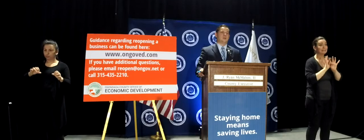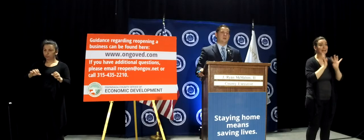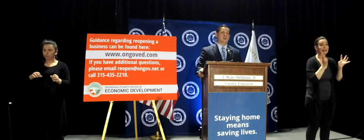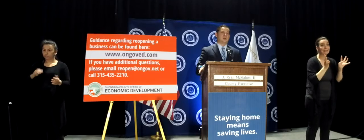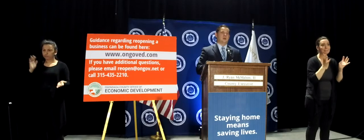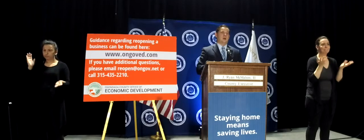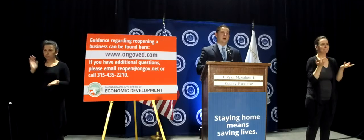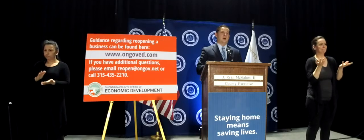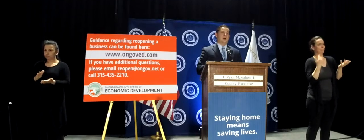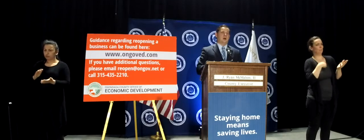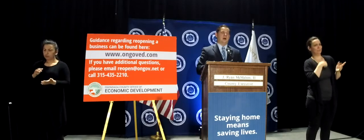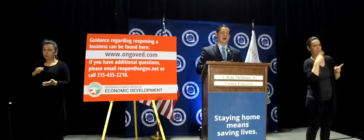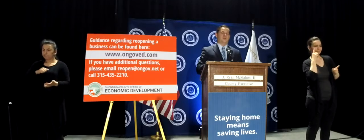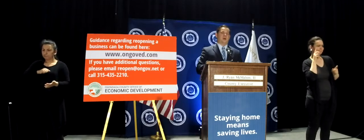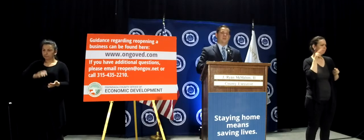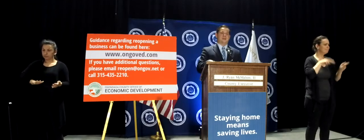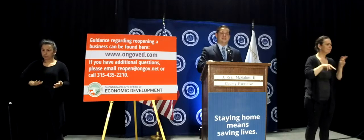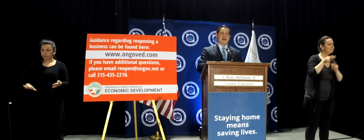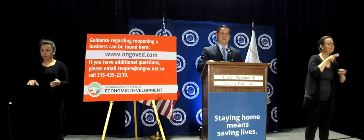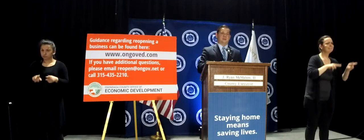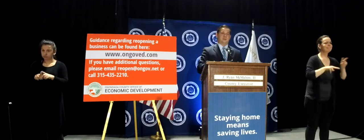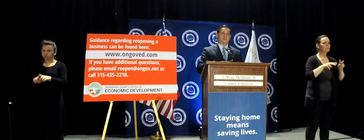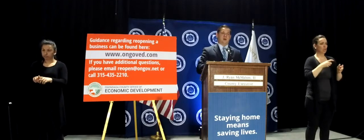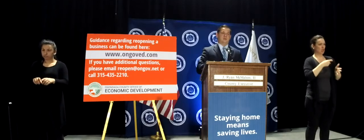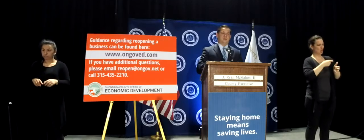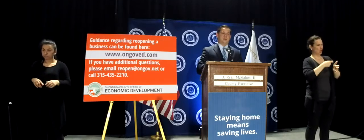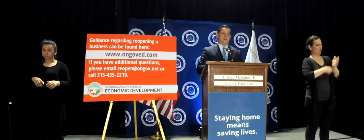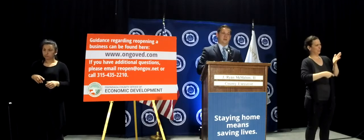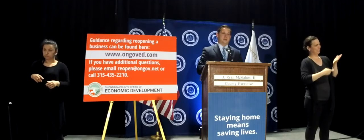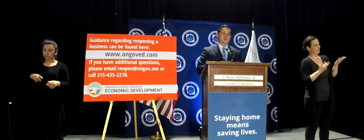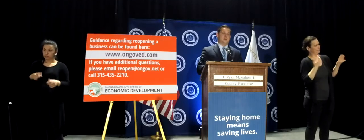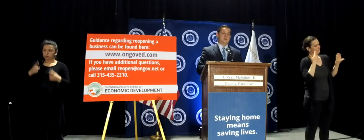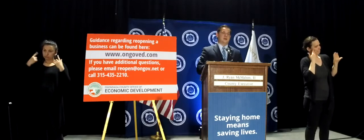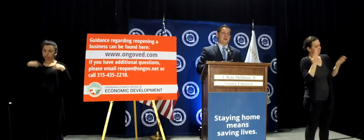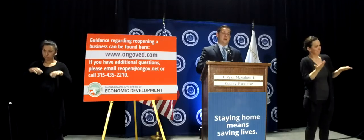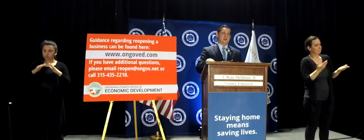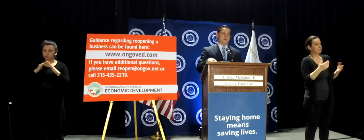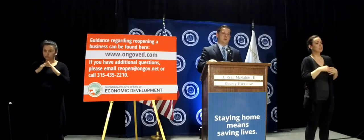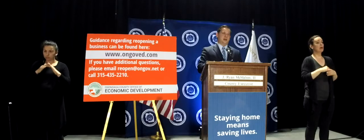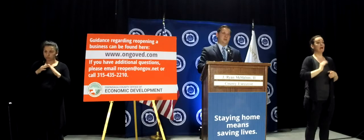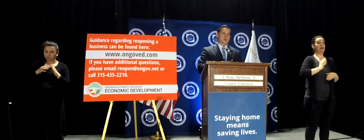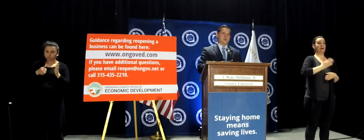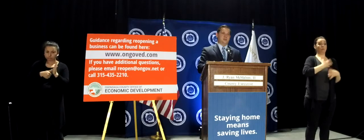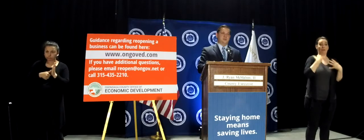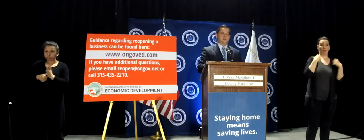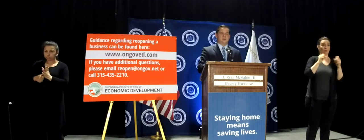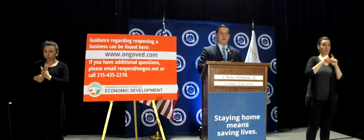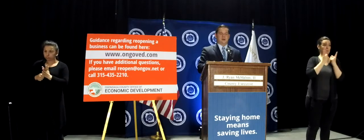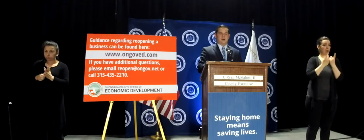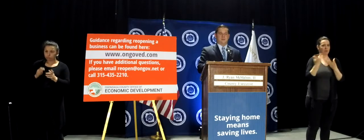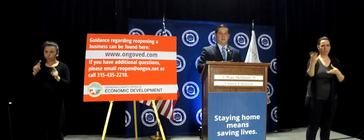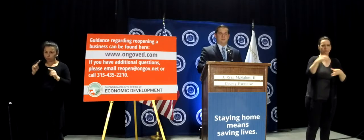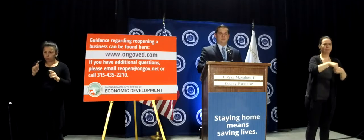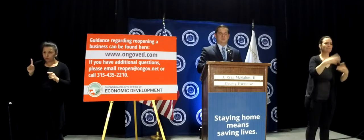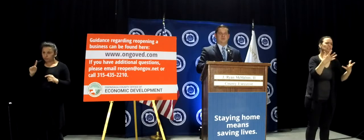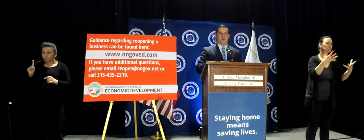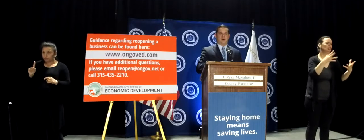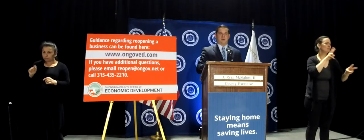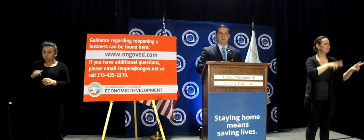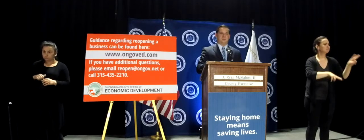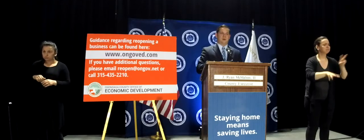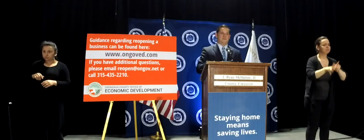So our health department is actively involved with looking at this. Again, these graduations